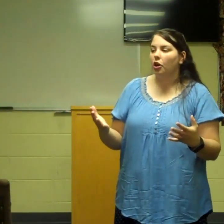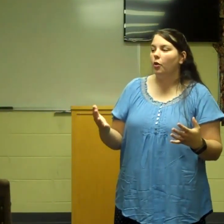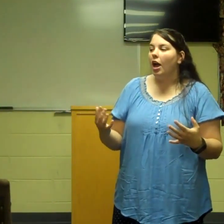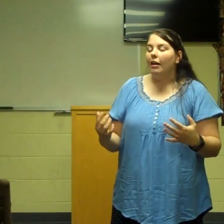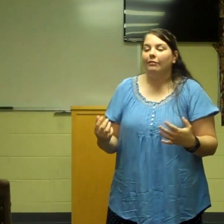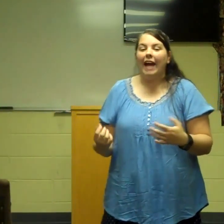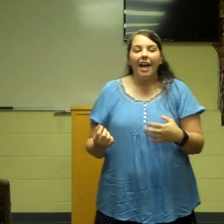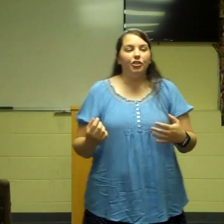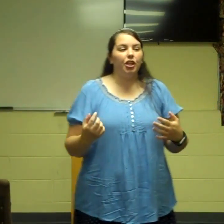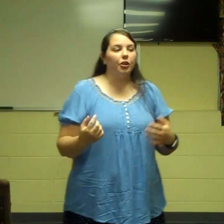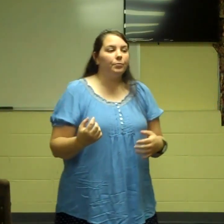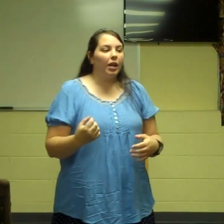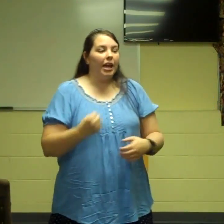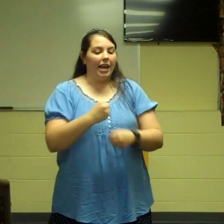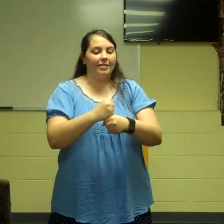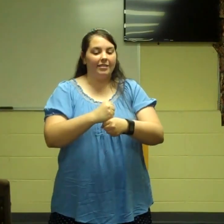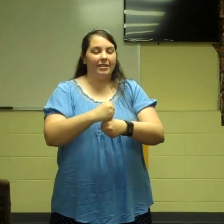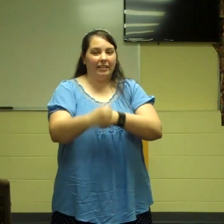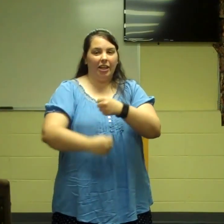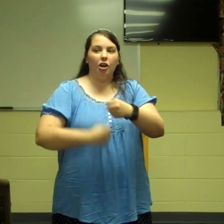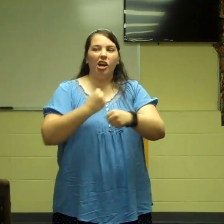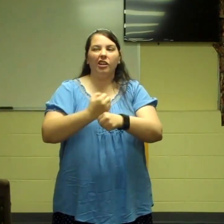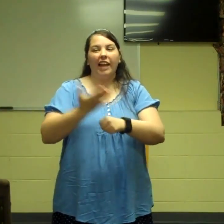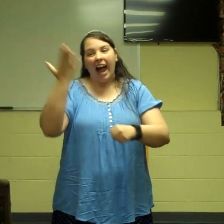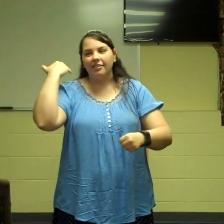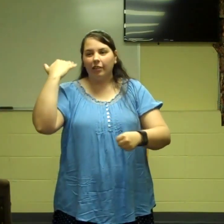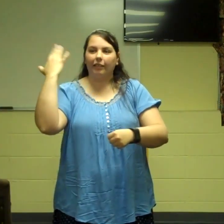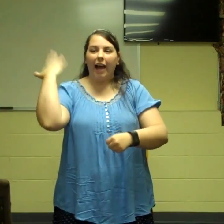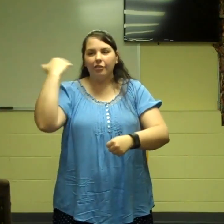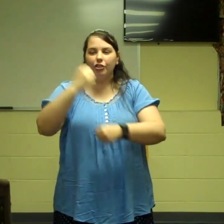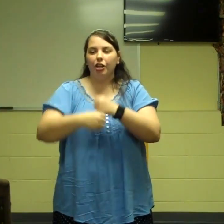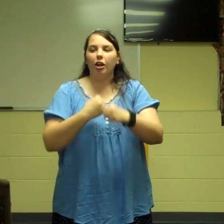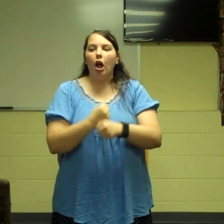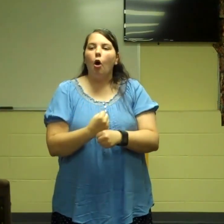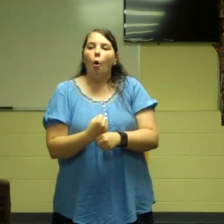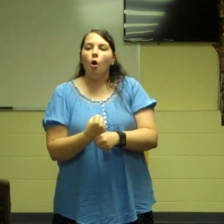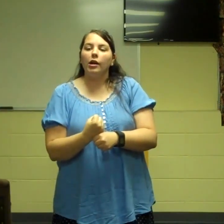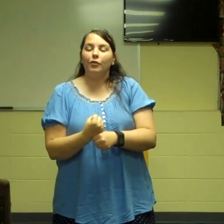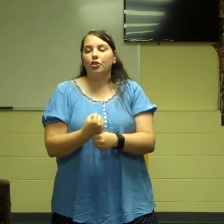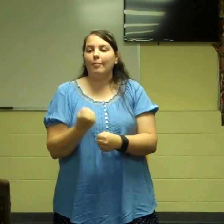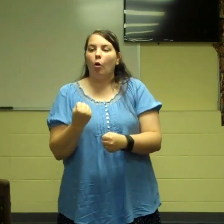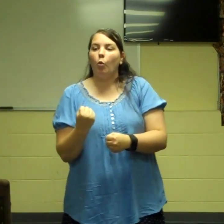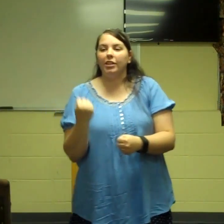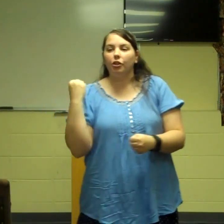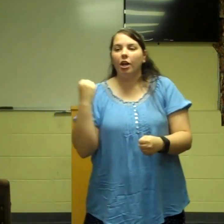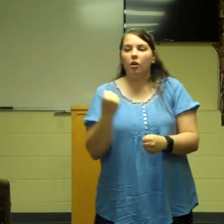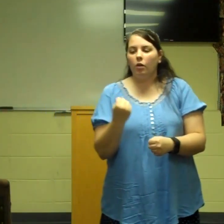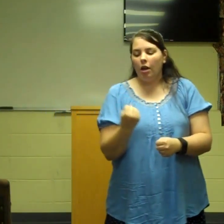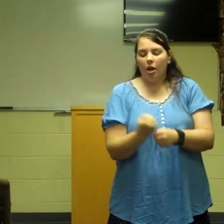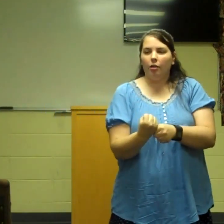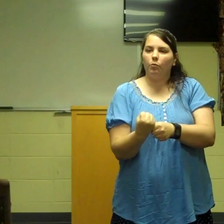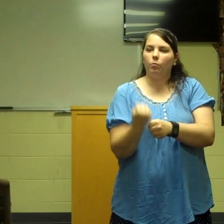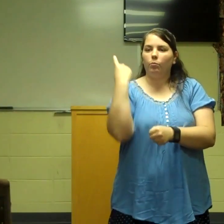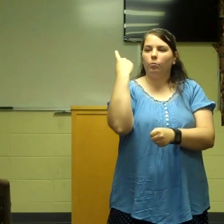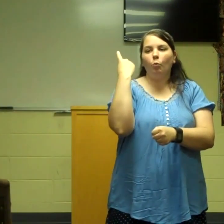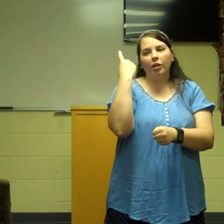show. Last year, it's year last, like last year. Or if you're just talking about 1 year ago, 1